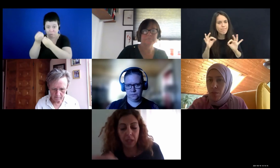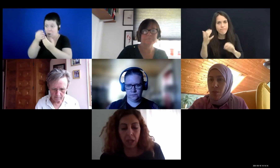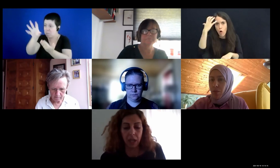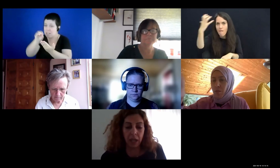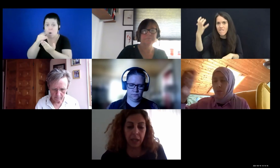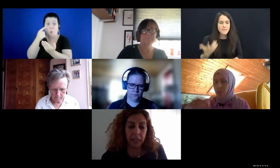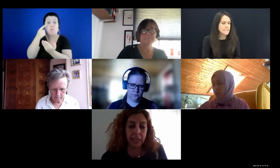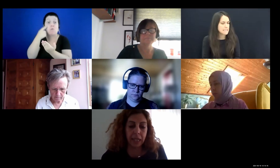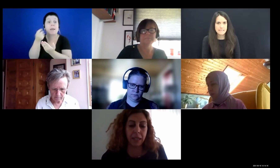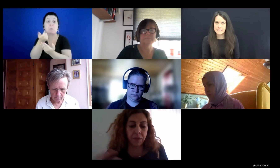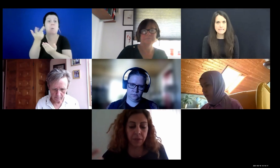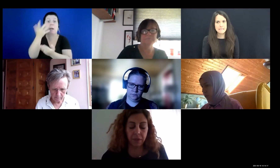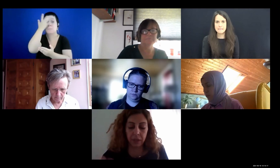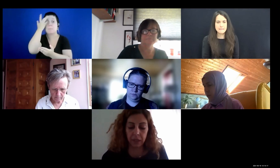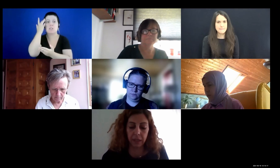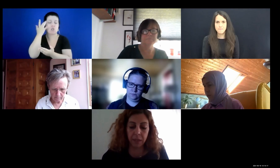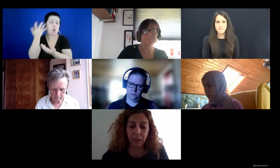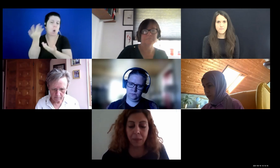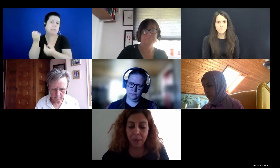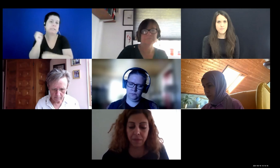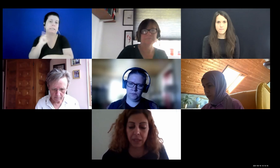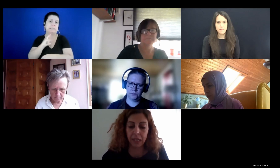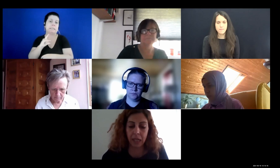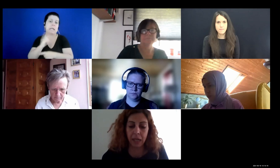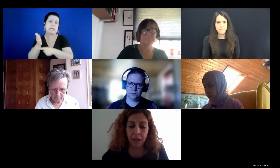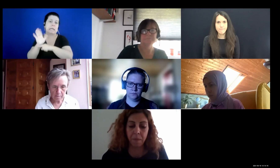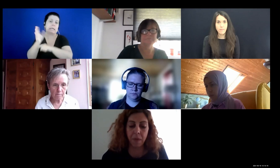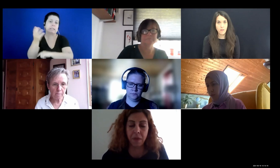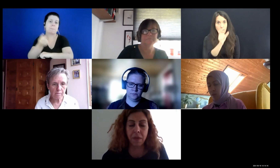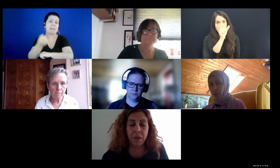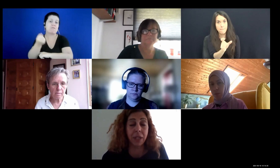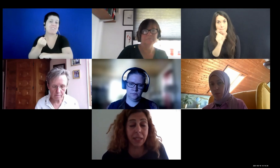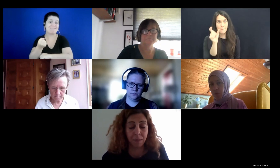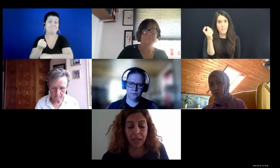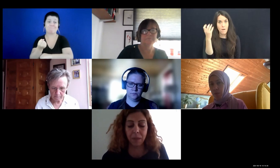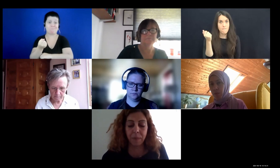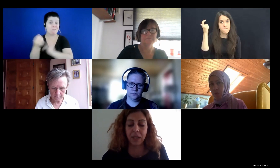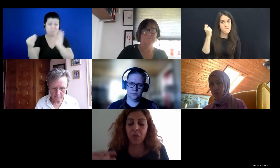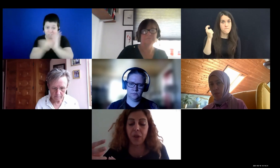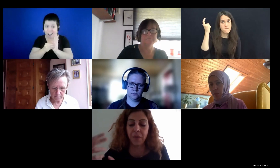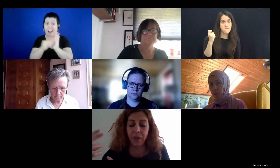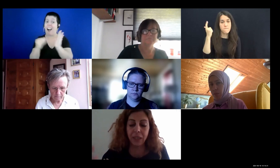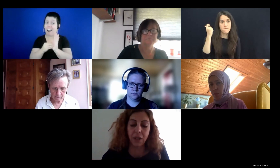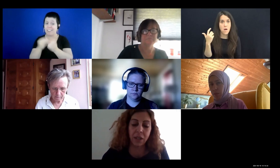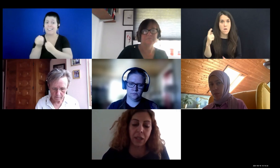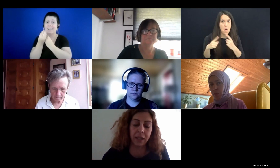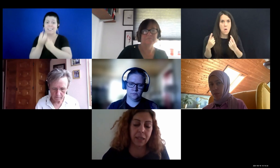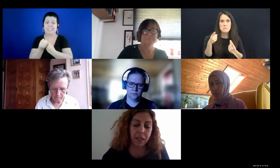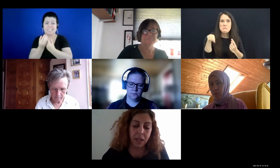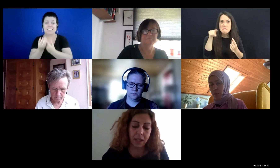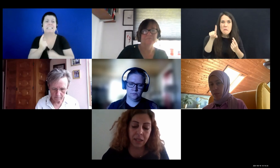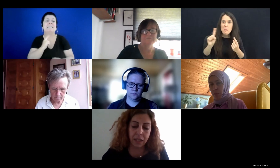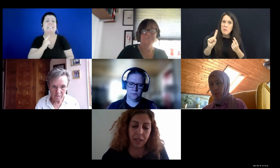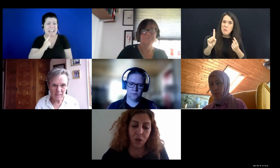receive, let's say, different disability benefits. There is some data, but it's all kind of very internal